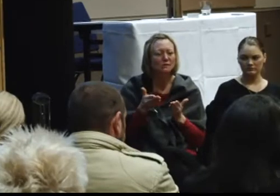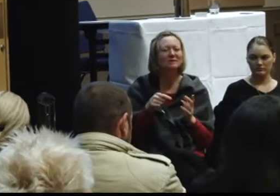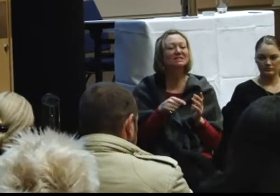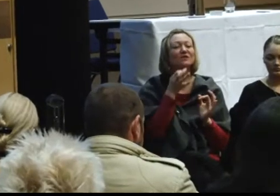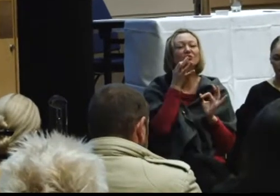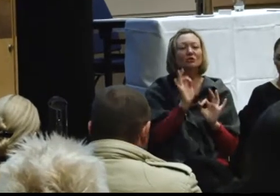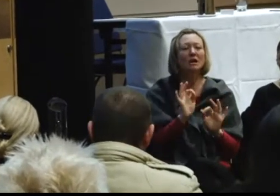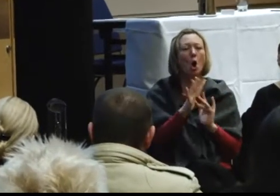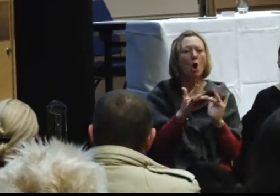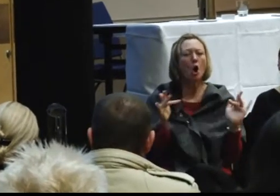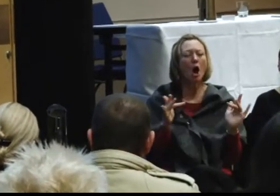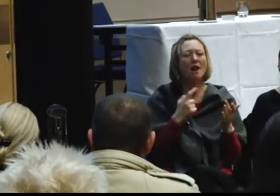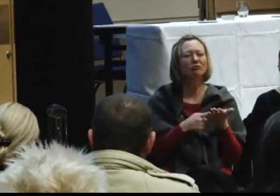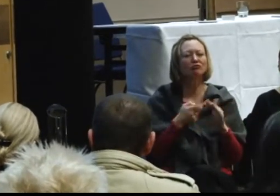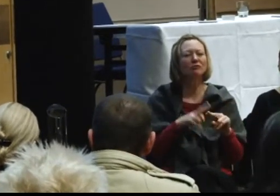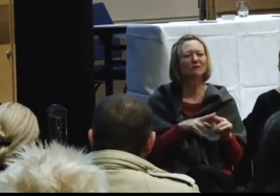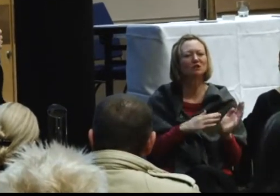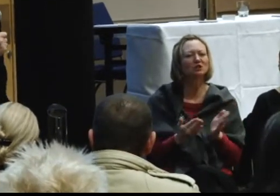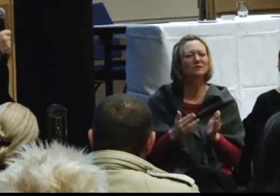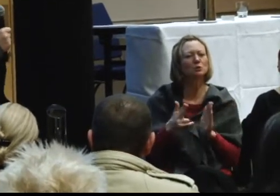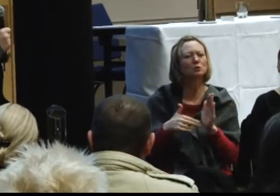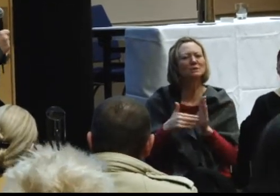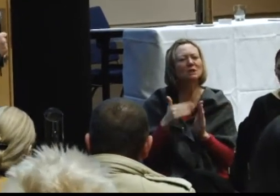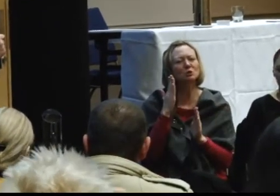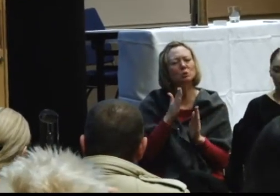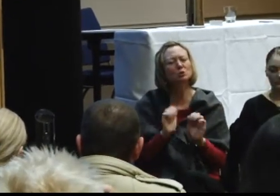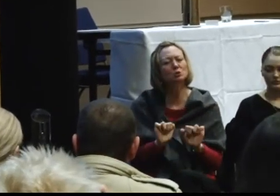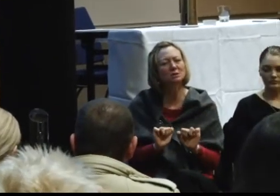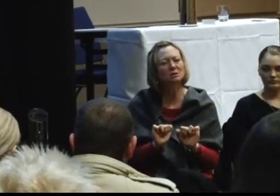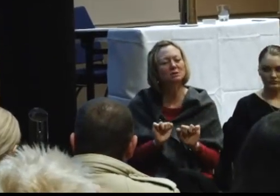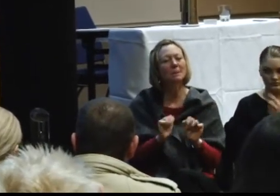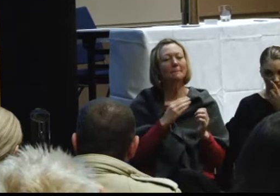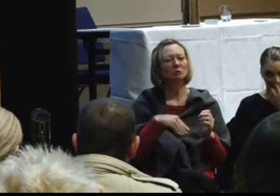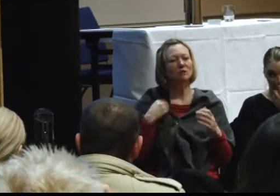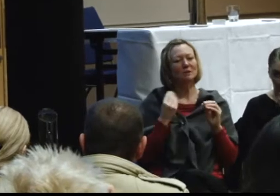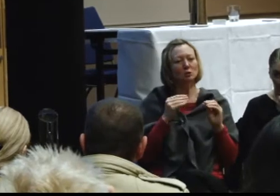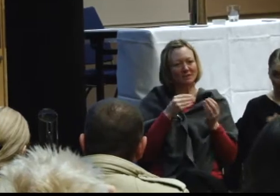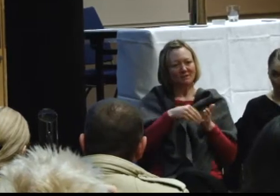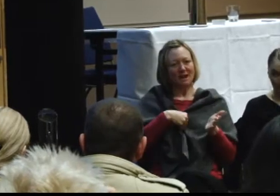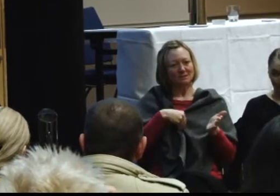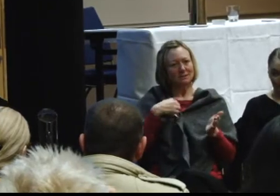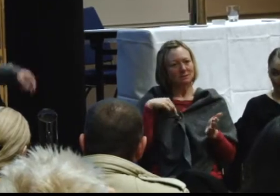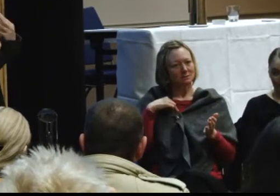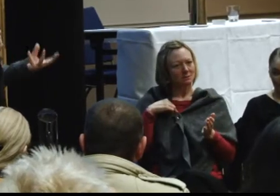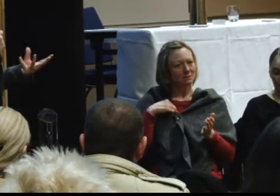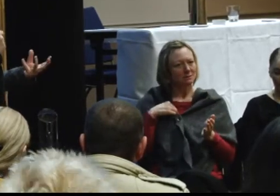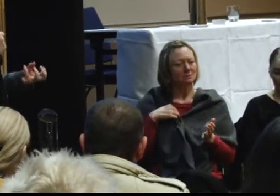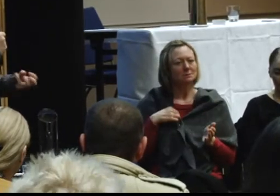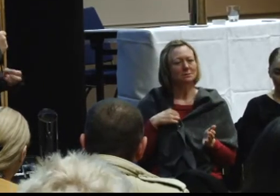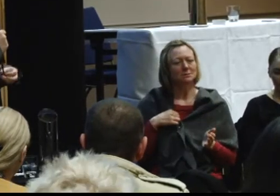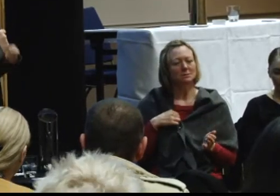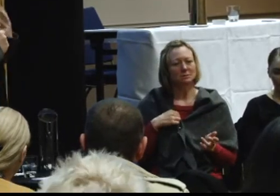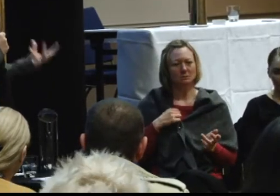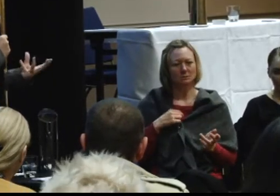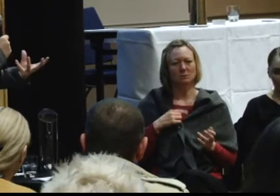free online reference service for New Zealand school students. We're funded by the Ministry of Education, and what we do is